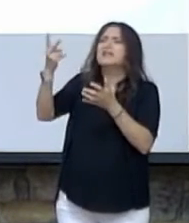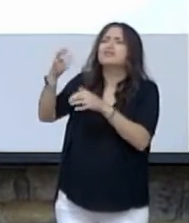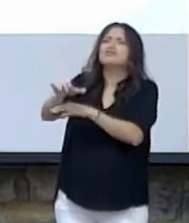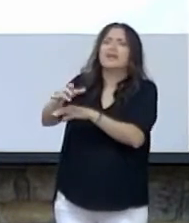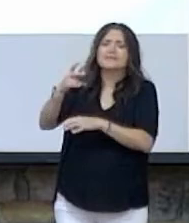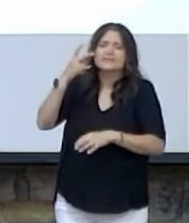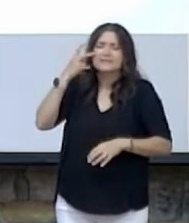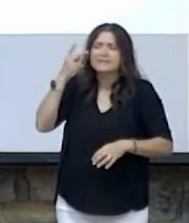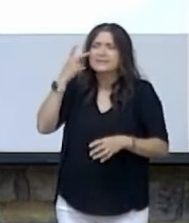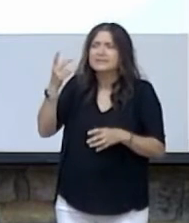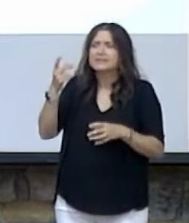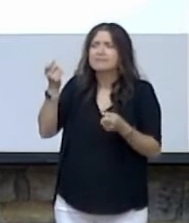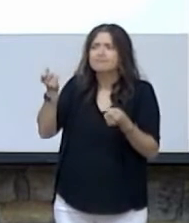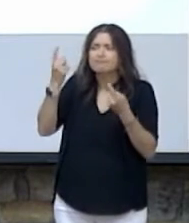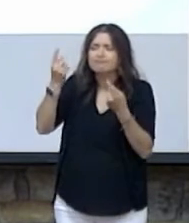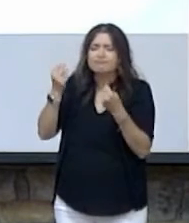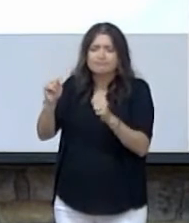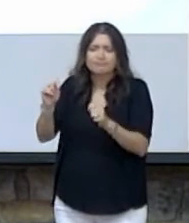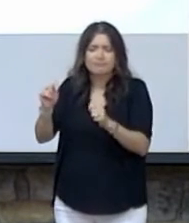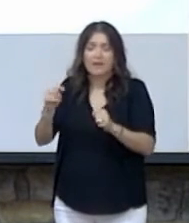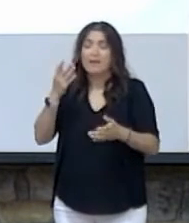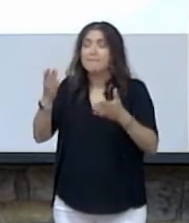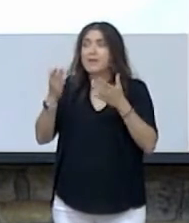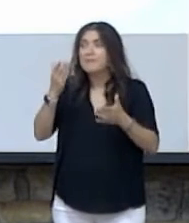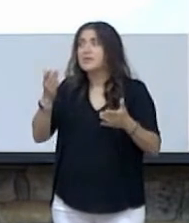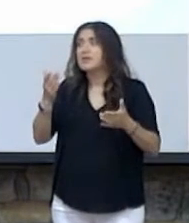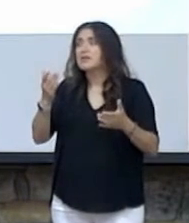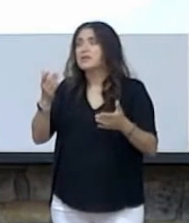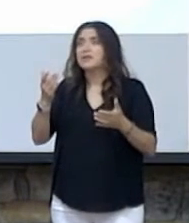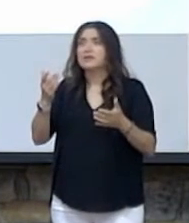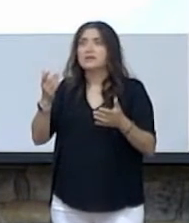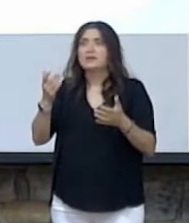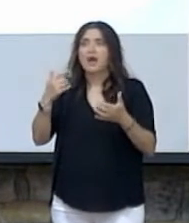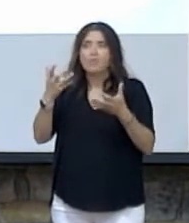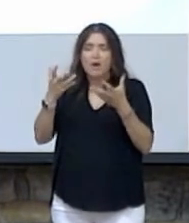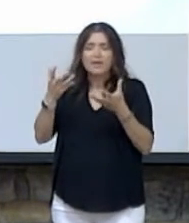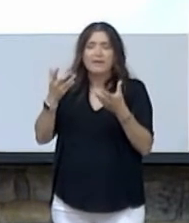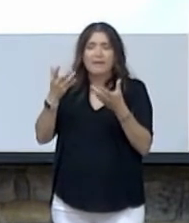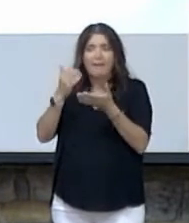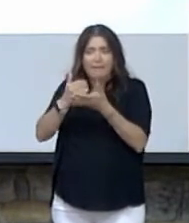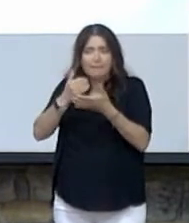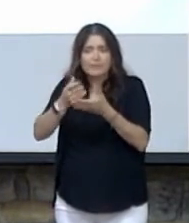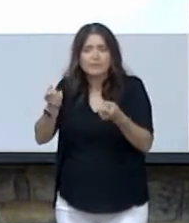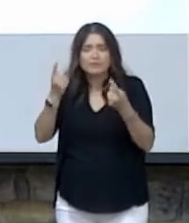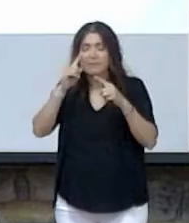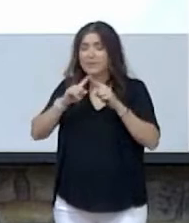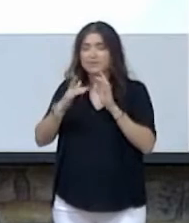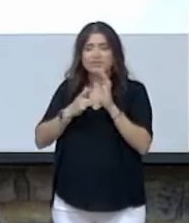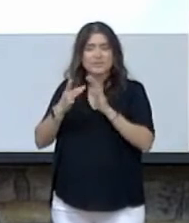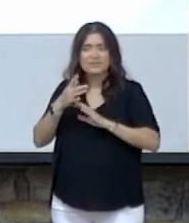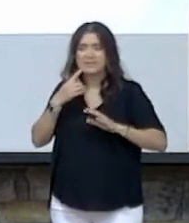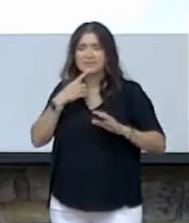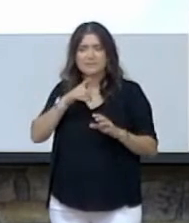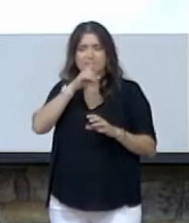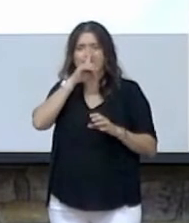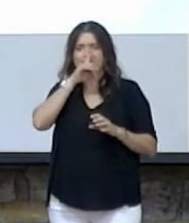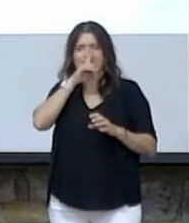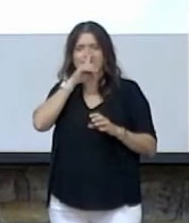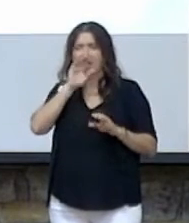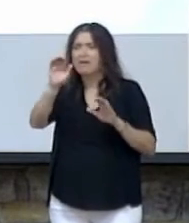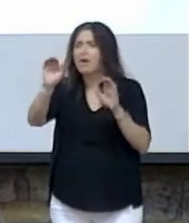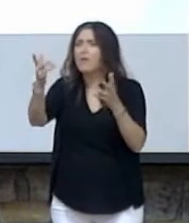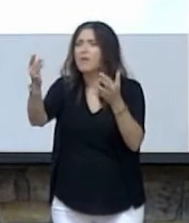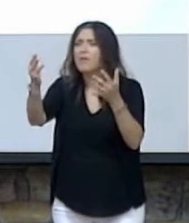to get across this message to you. Maybe I can put it in a way that will help you understand it. But it's interesting. Jesus lets them go. And in